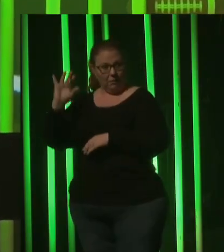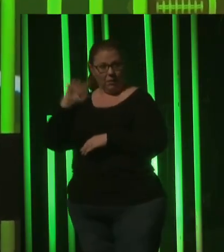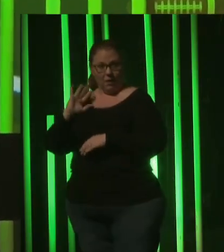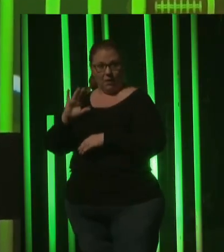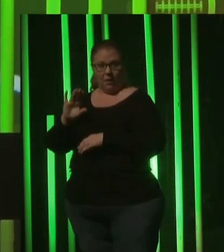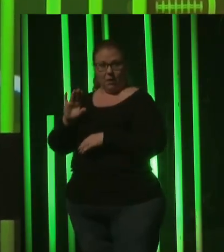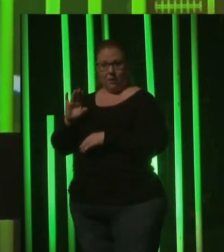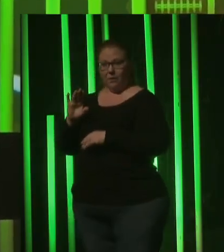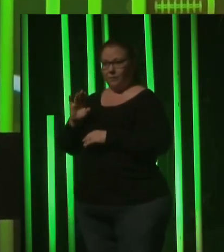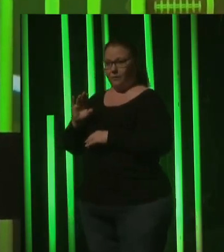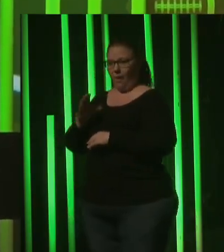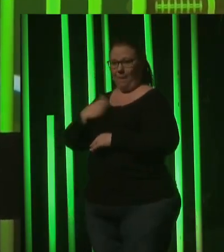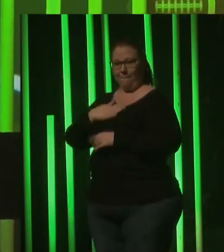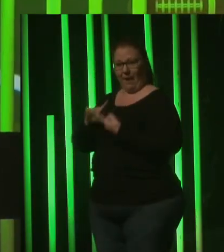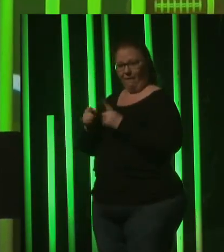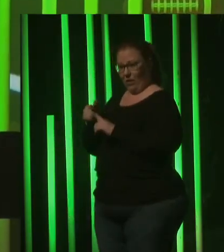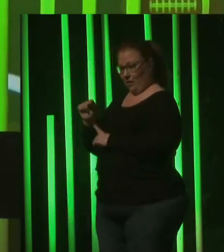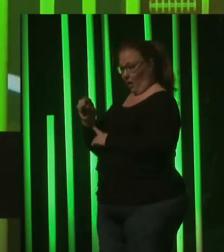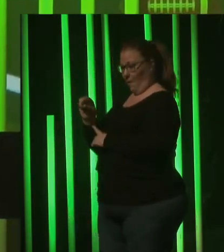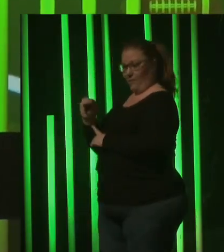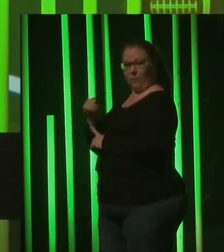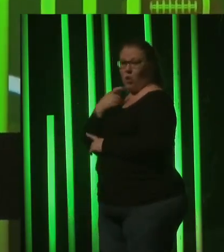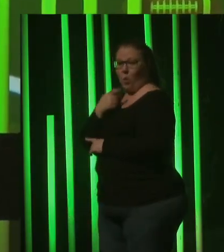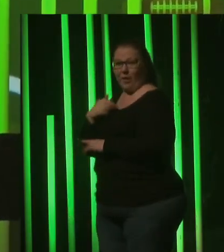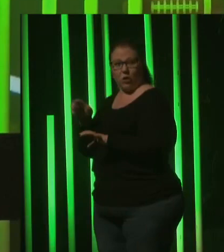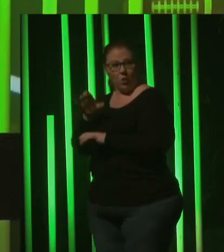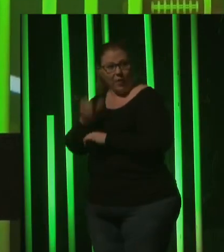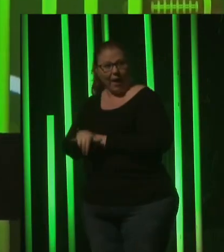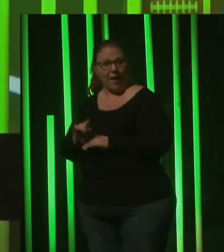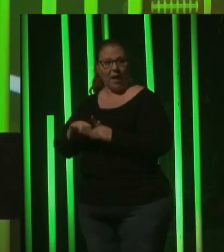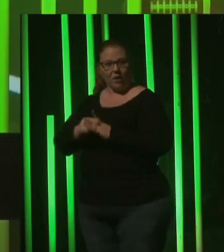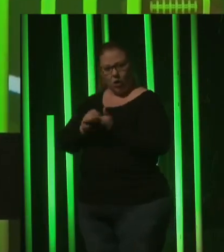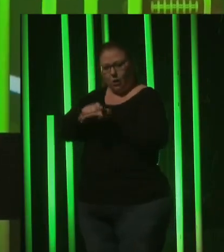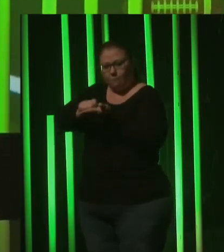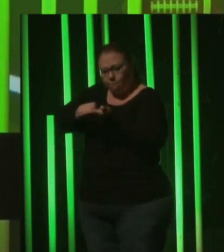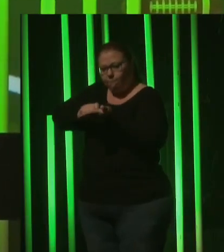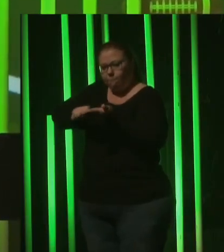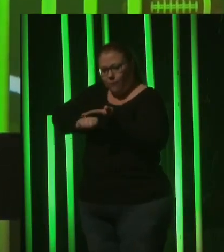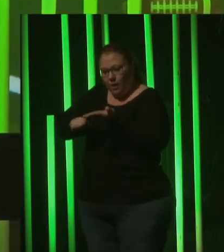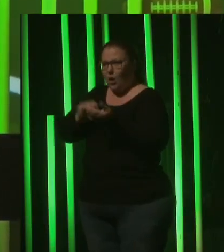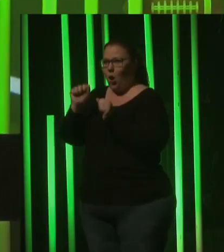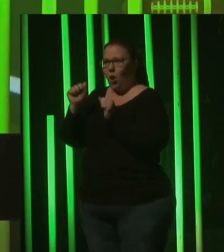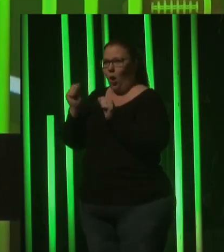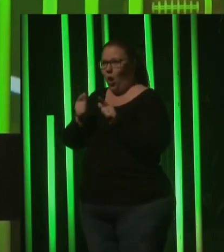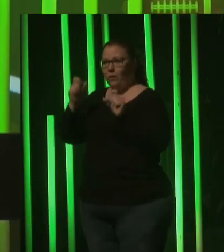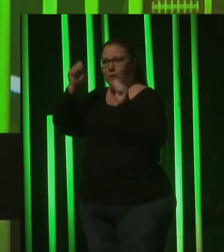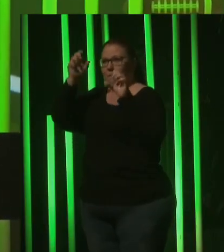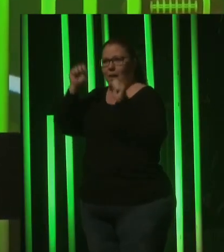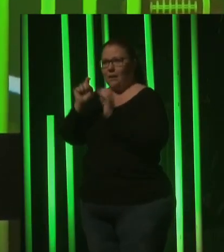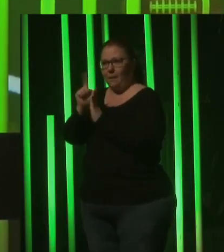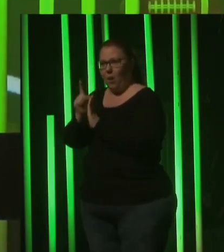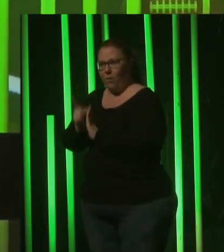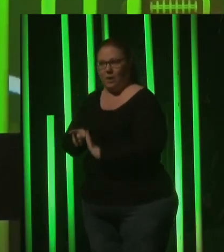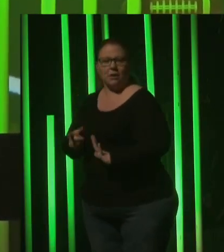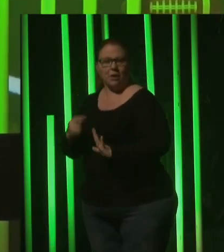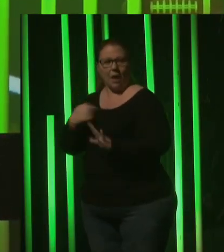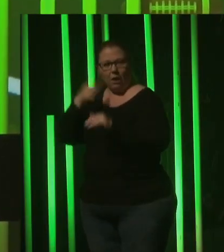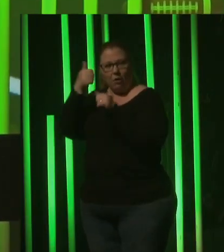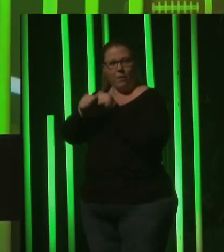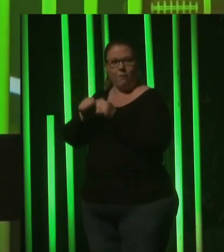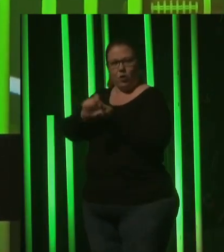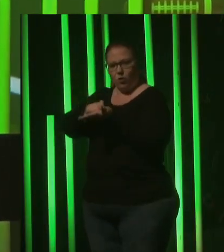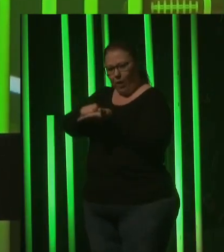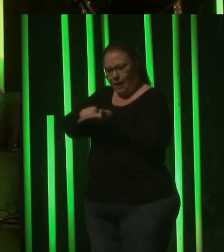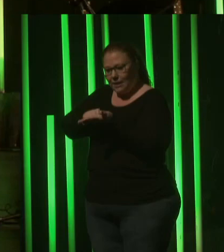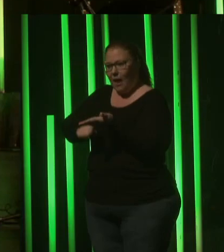chaplain, Tom, my buddy, told me to do that. And I started journaling. I started writing down all these great moments. And I remember writing